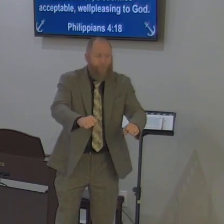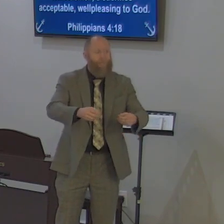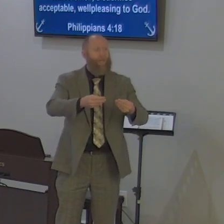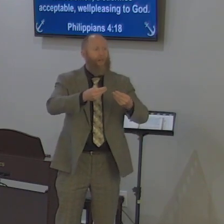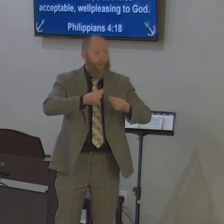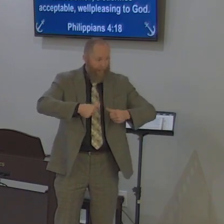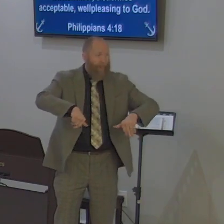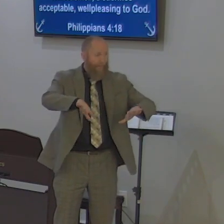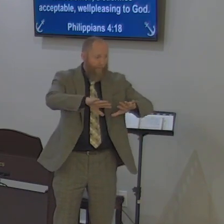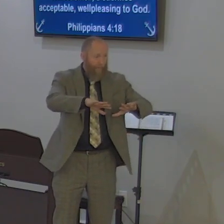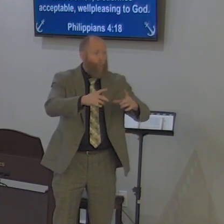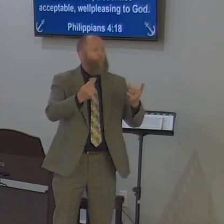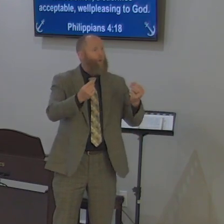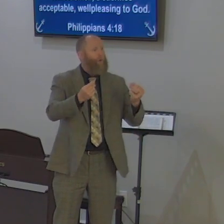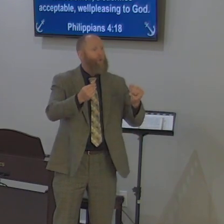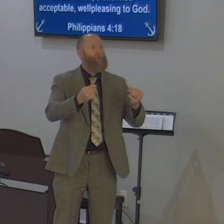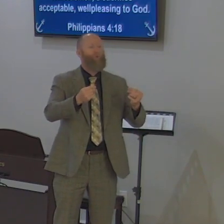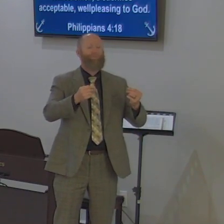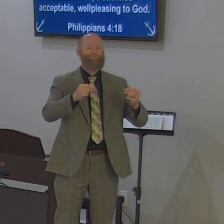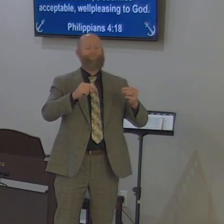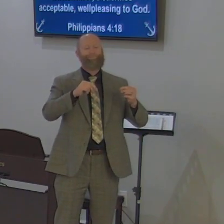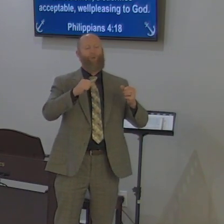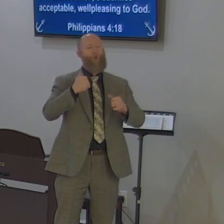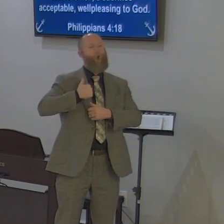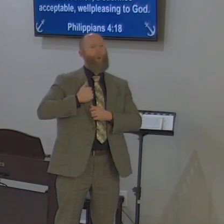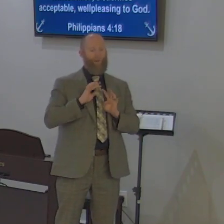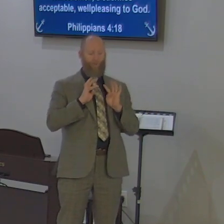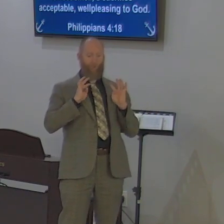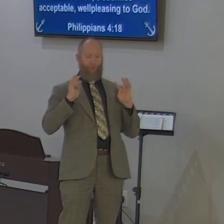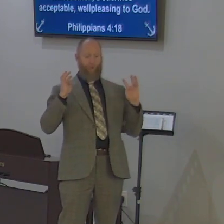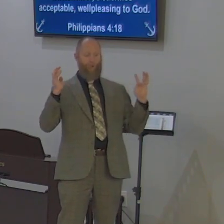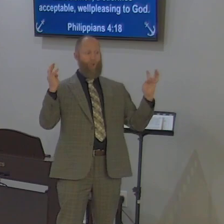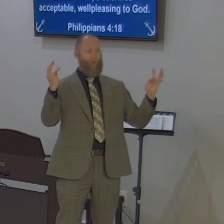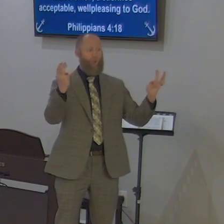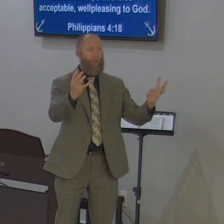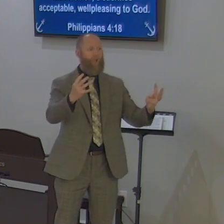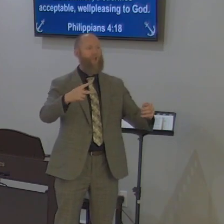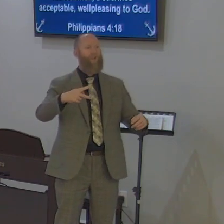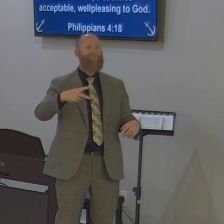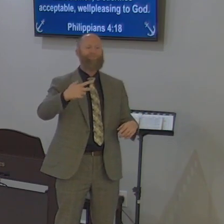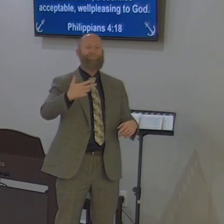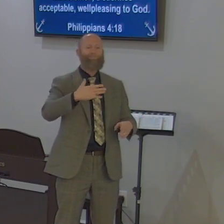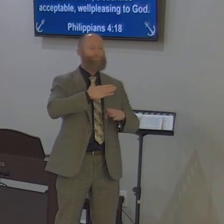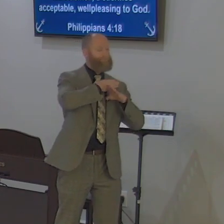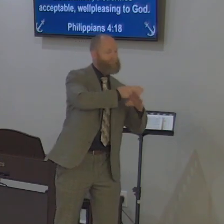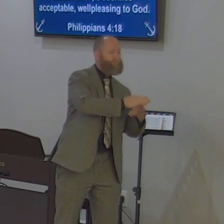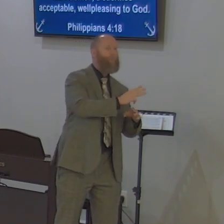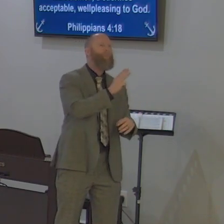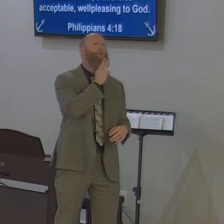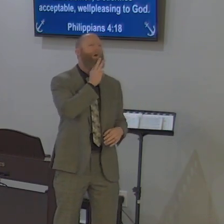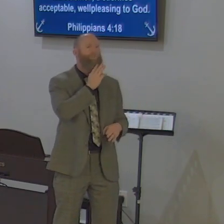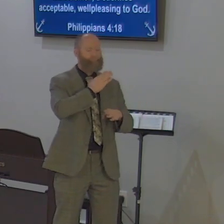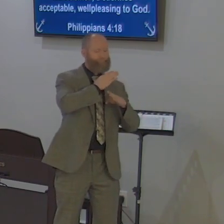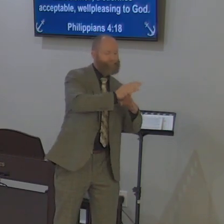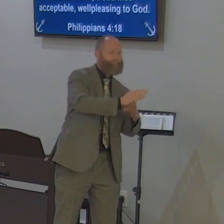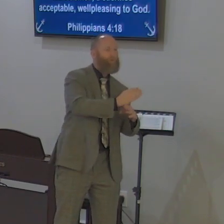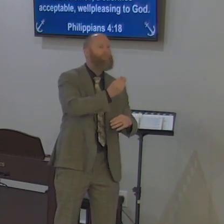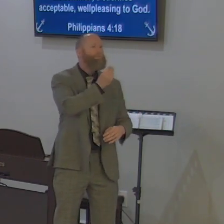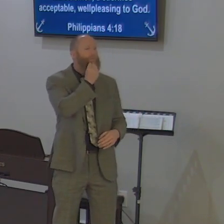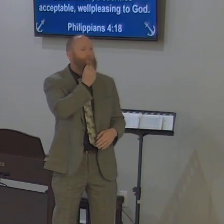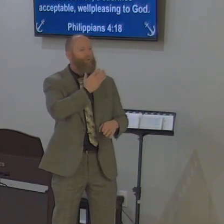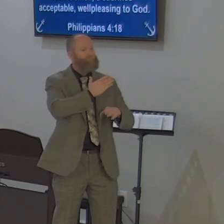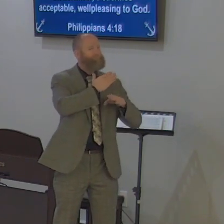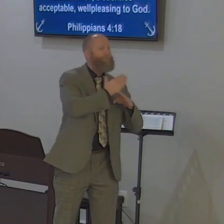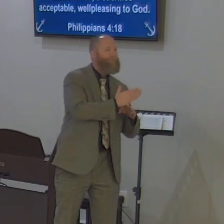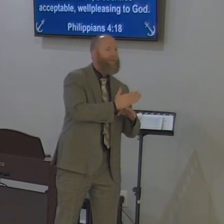and food and threaten them and scare them and really wear them down. But when they would finally break through that siege, when there would